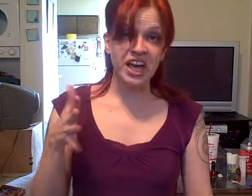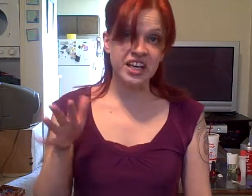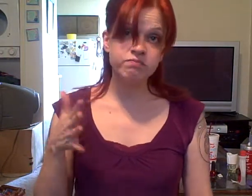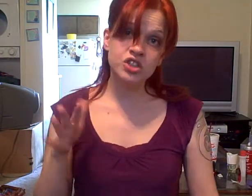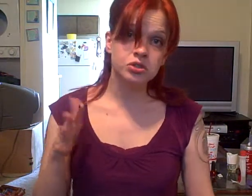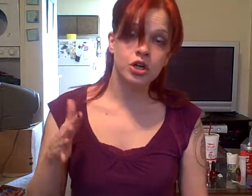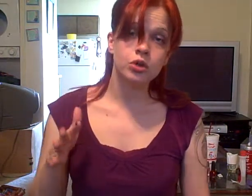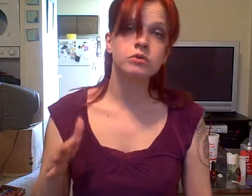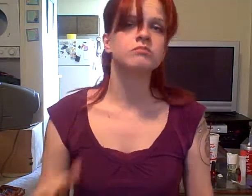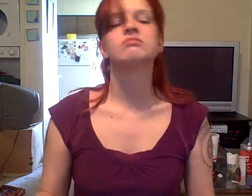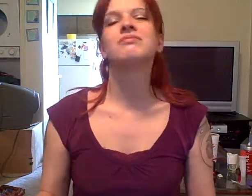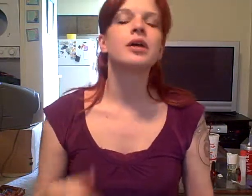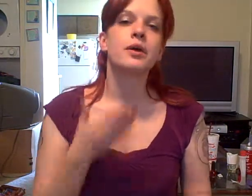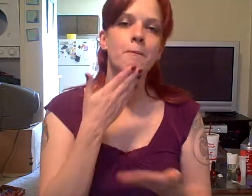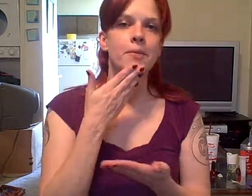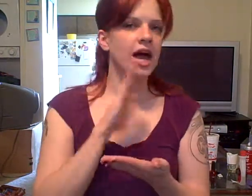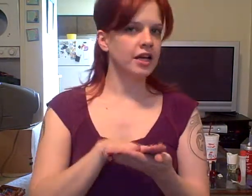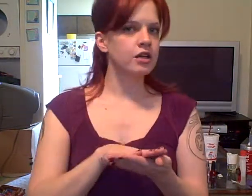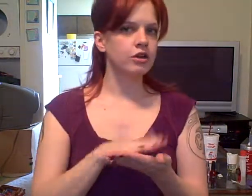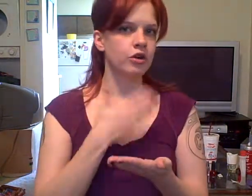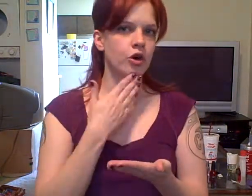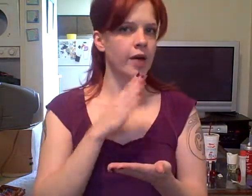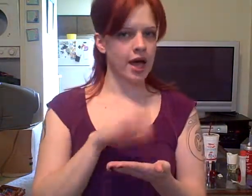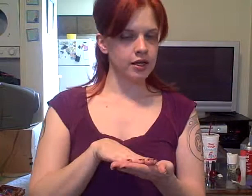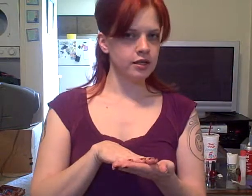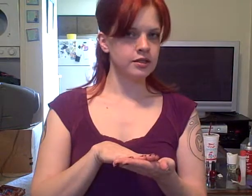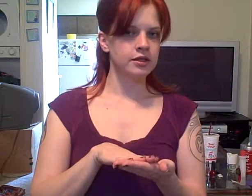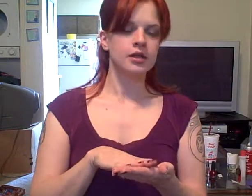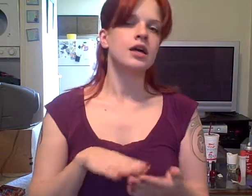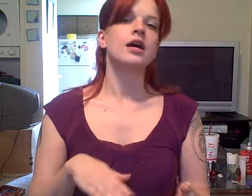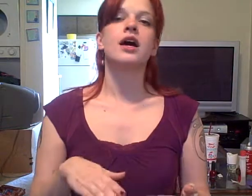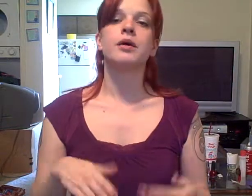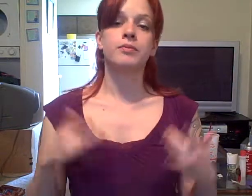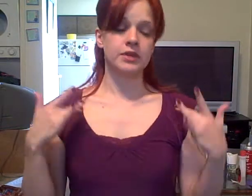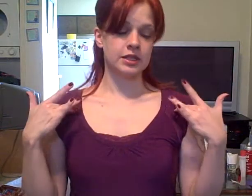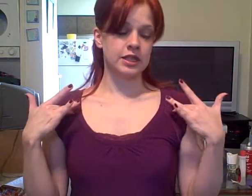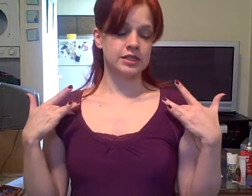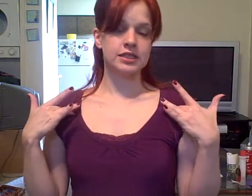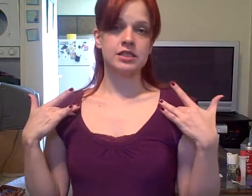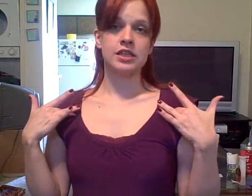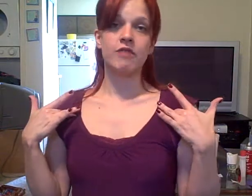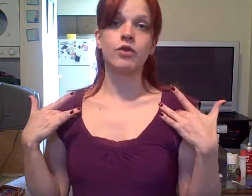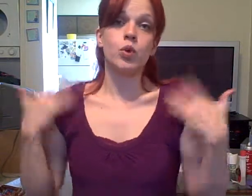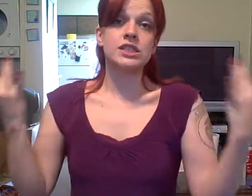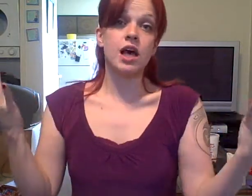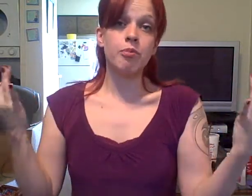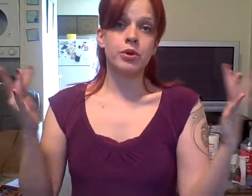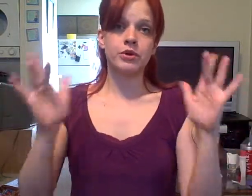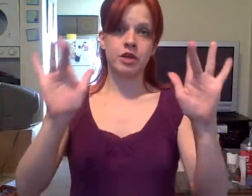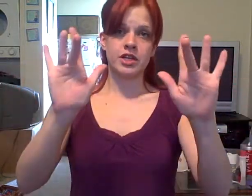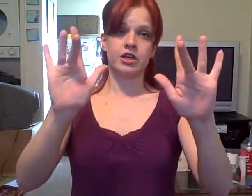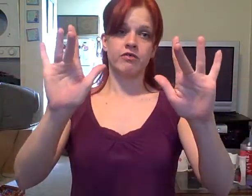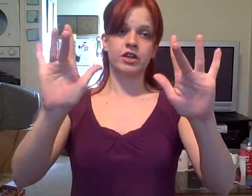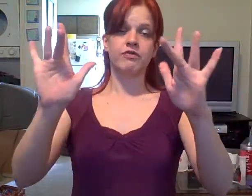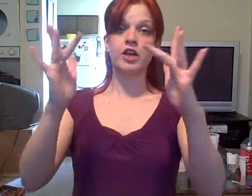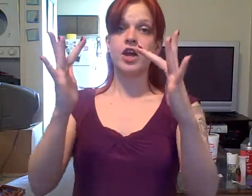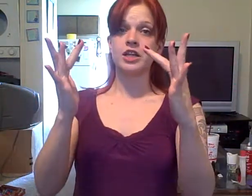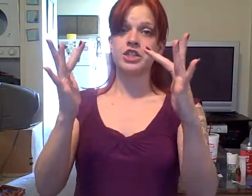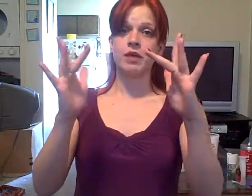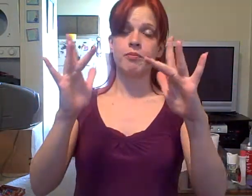okay, so, bad, you know, bad. This is the sign for what's up. You take your feely finger hand shape, make